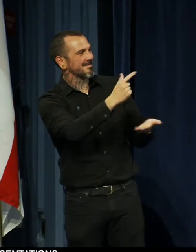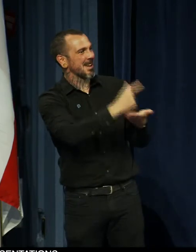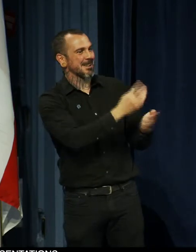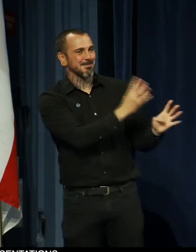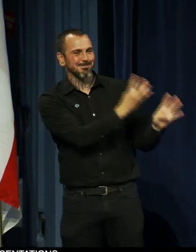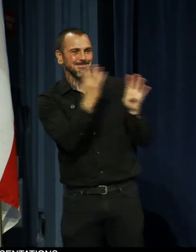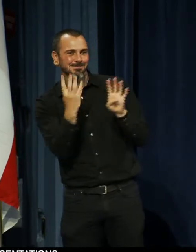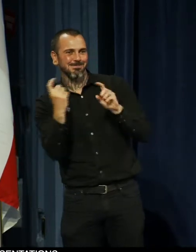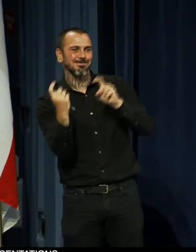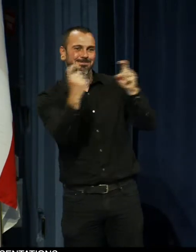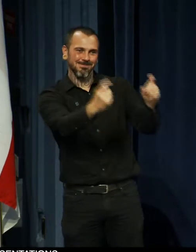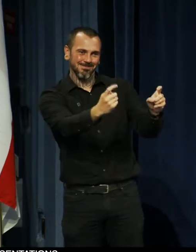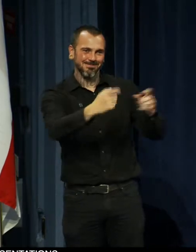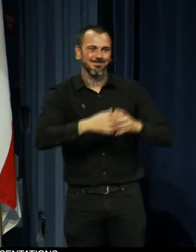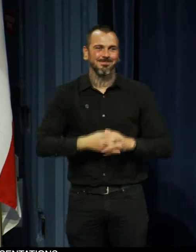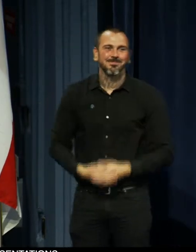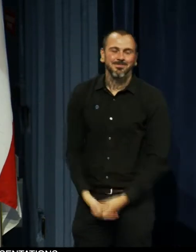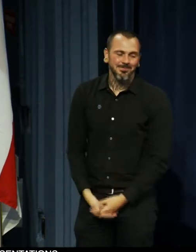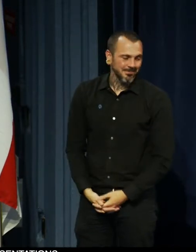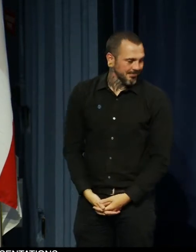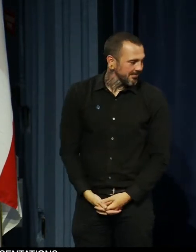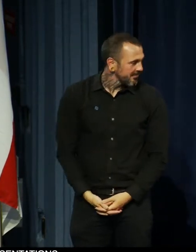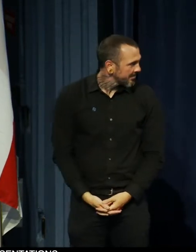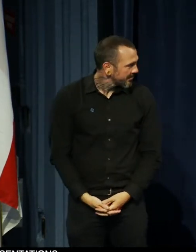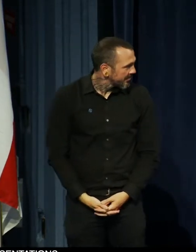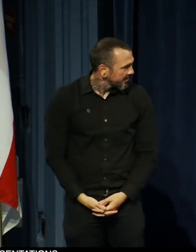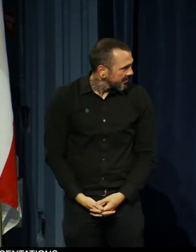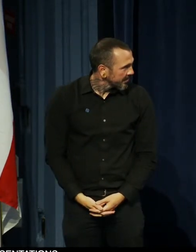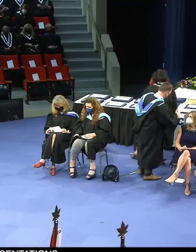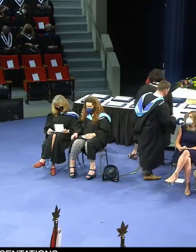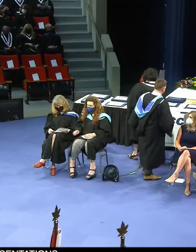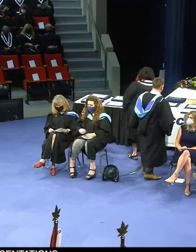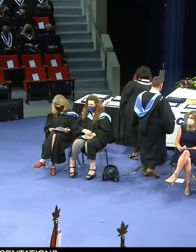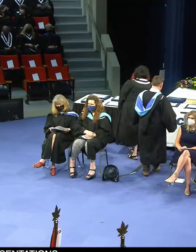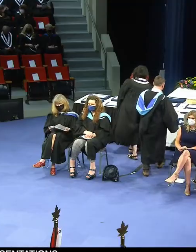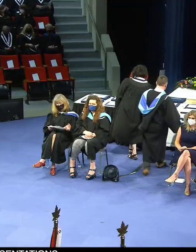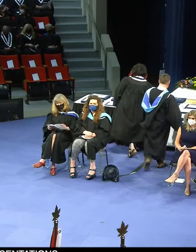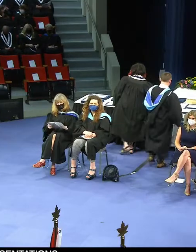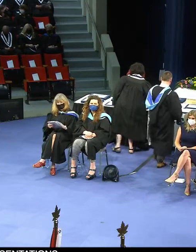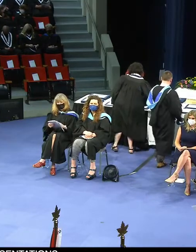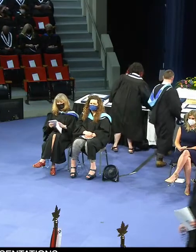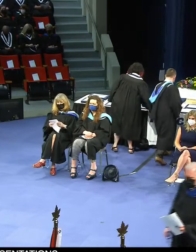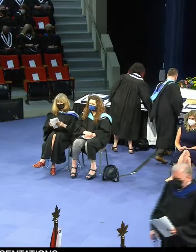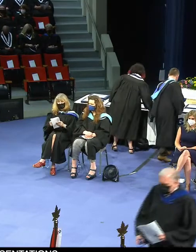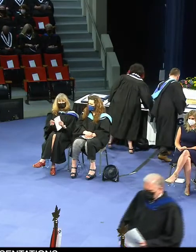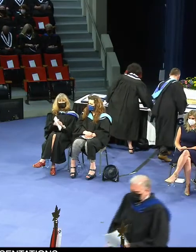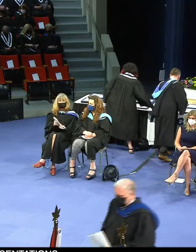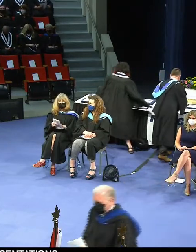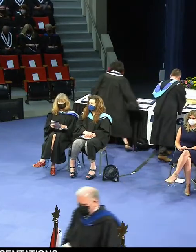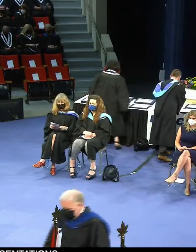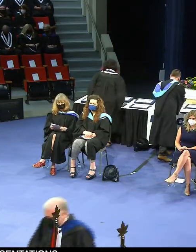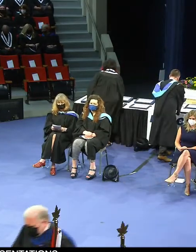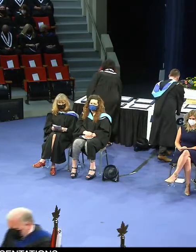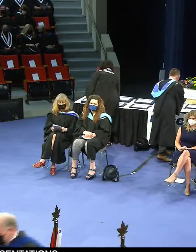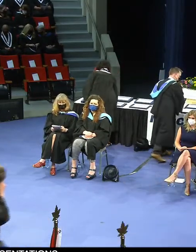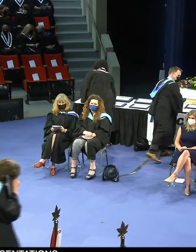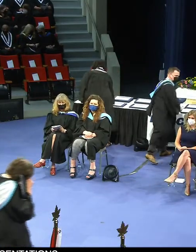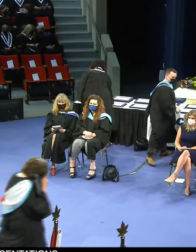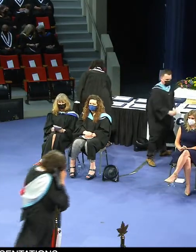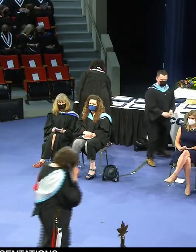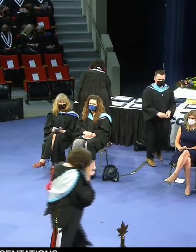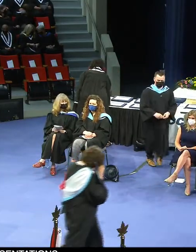please stand to be recognized for your contributions as I read your name. Fred Jennings, Barbara McDonald,